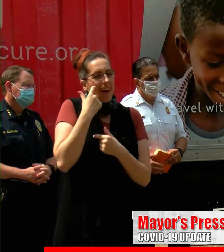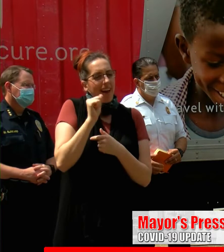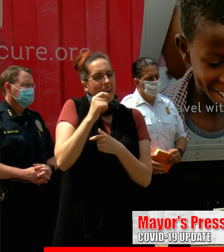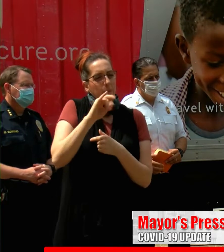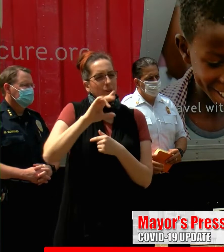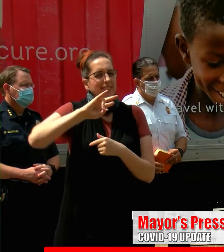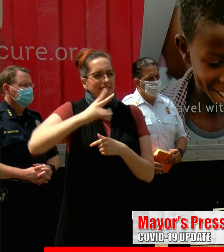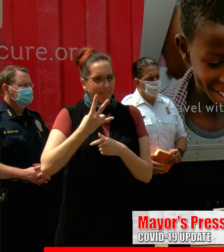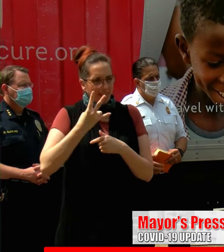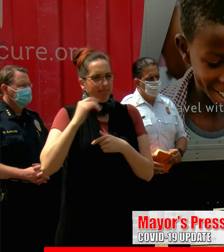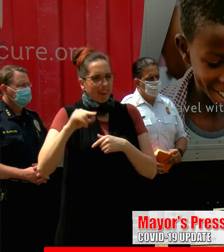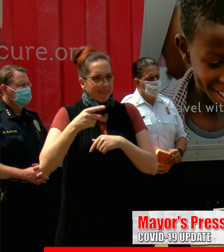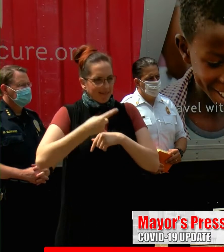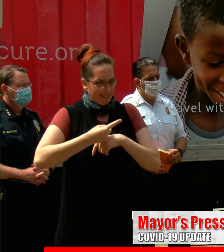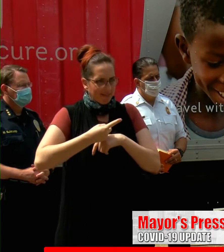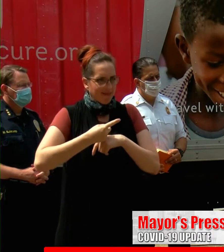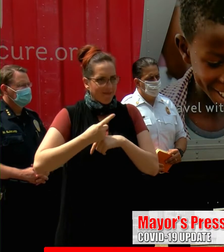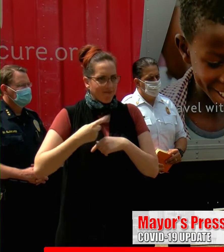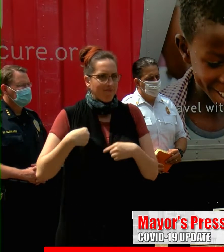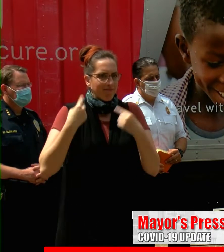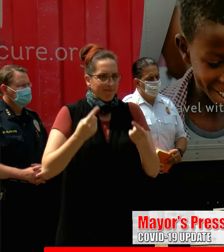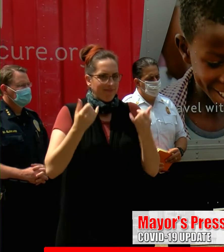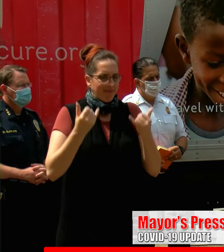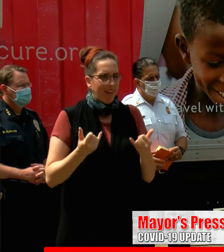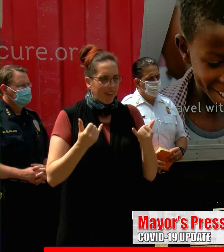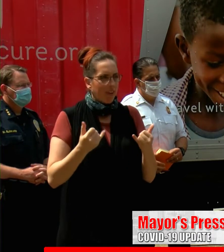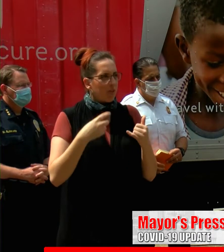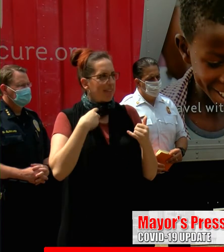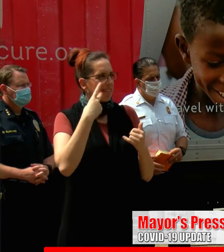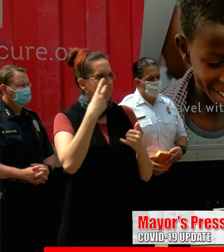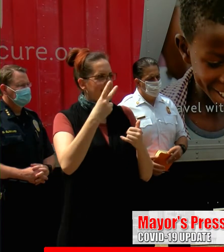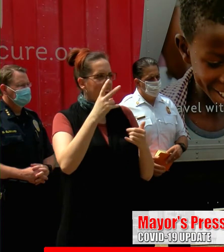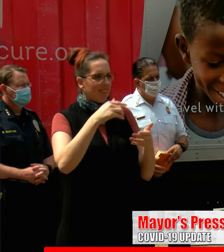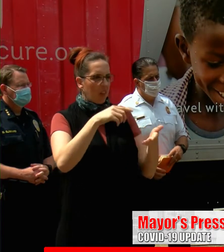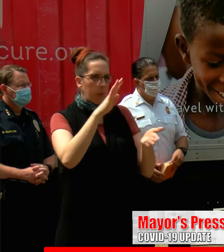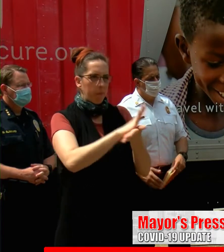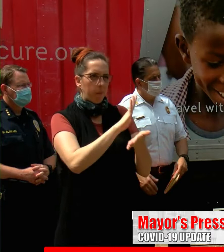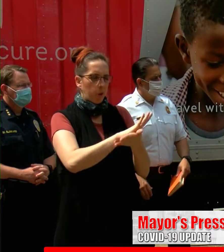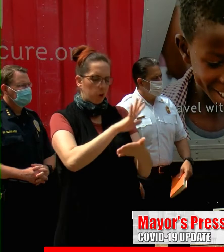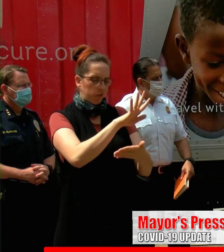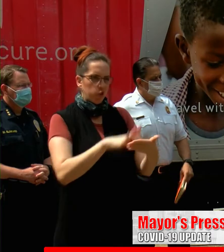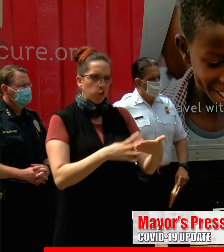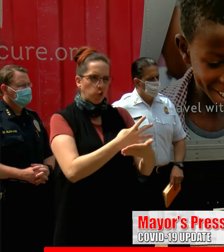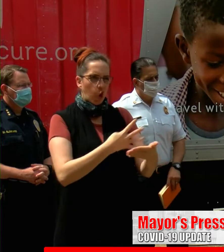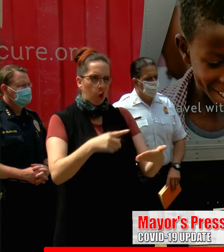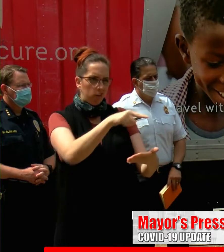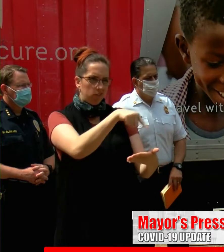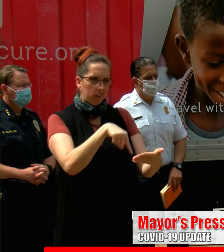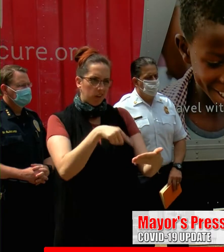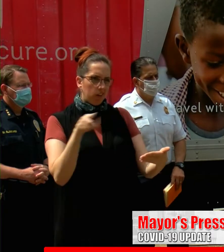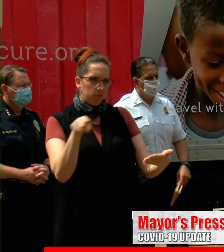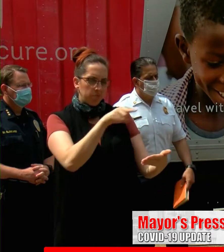of ICU beds, if you look at the chart, let me put on my glasses.